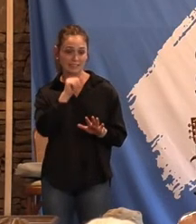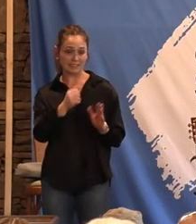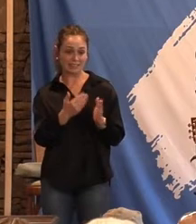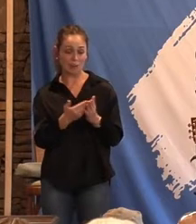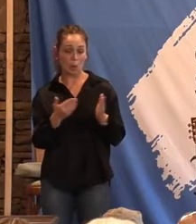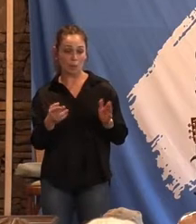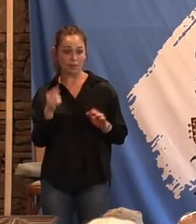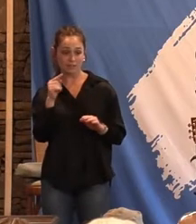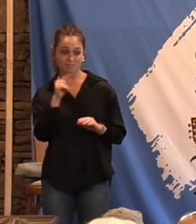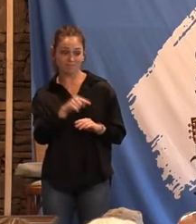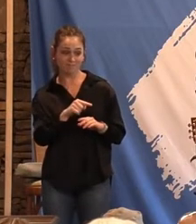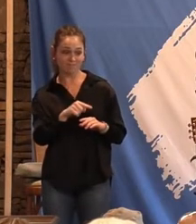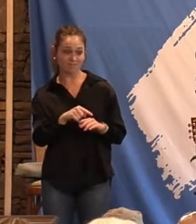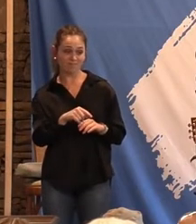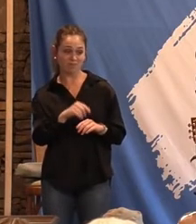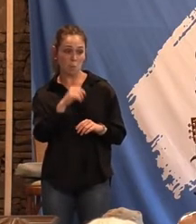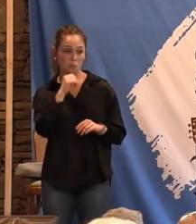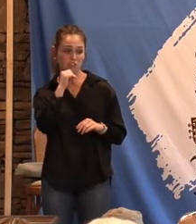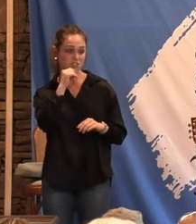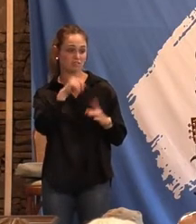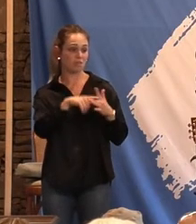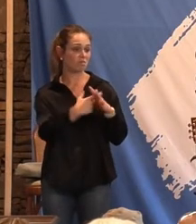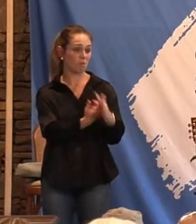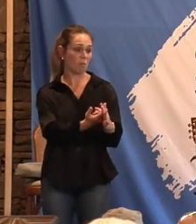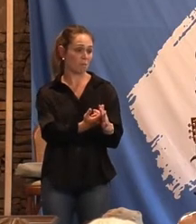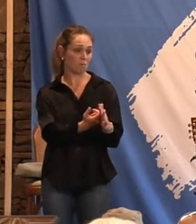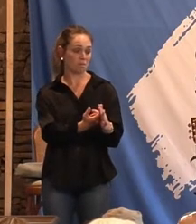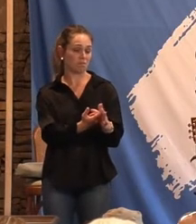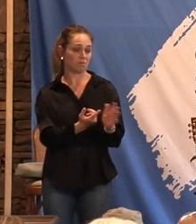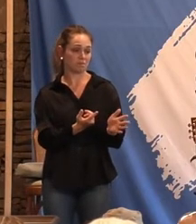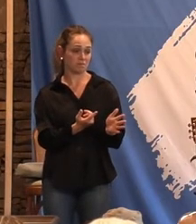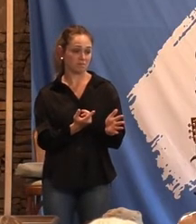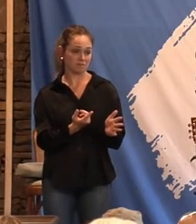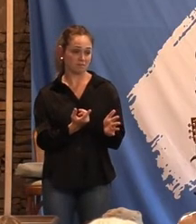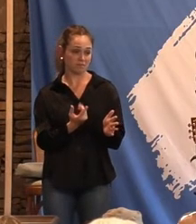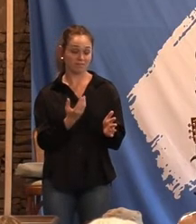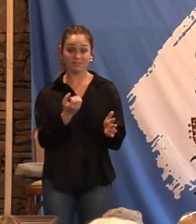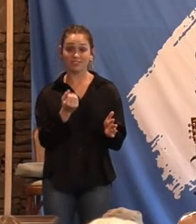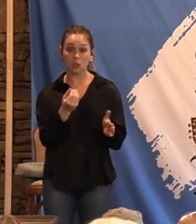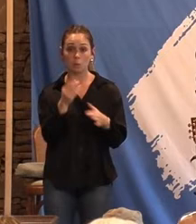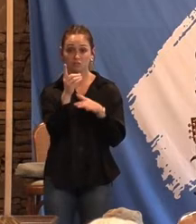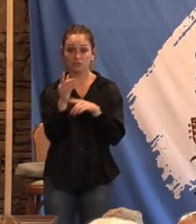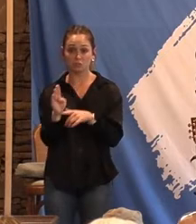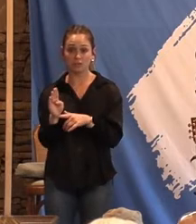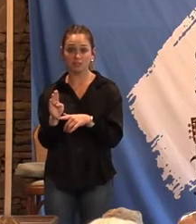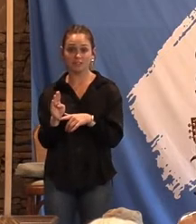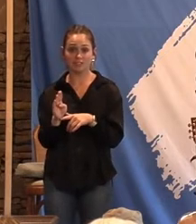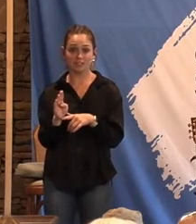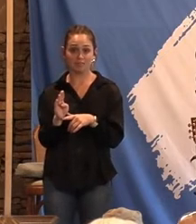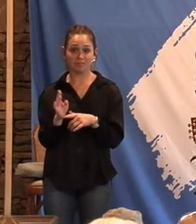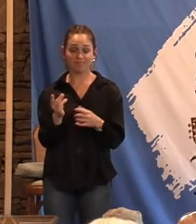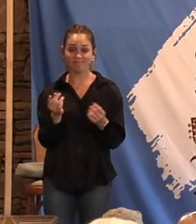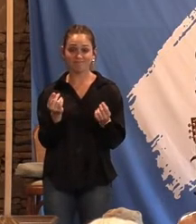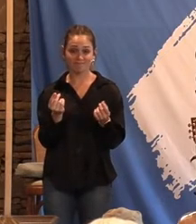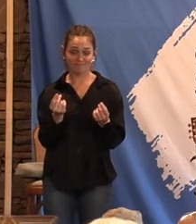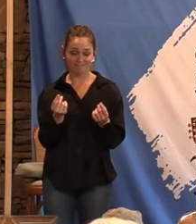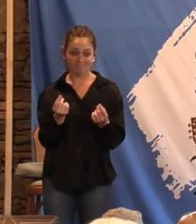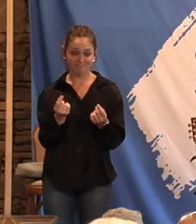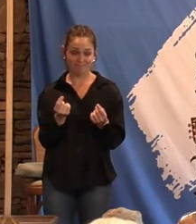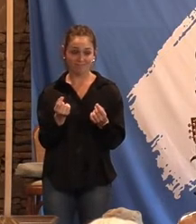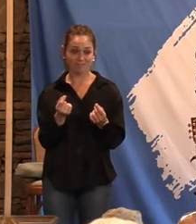it would not go. So old Dunderbeck, he